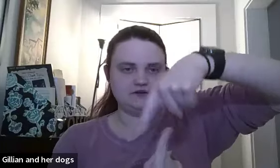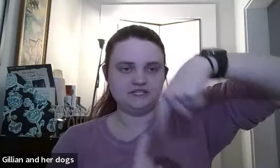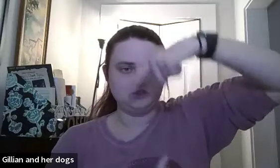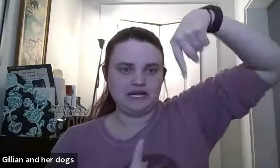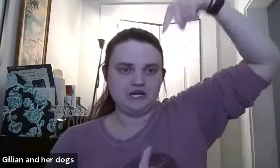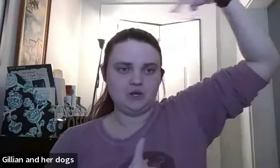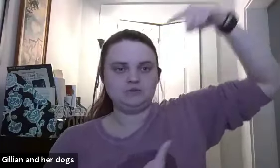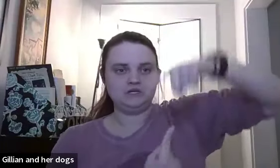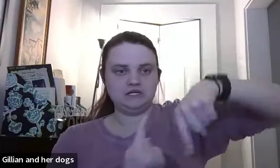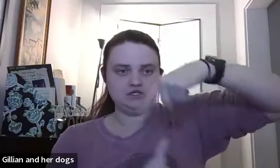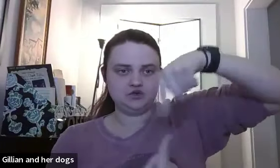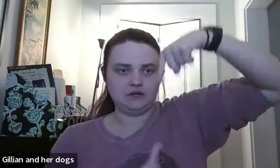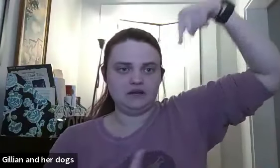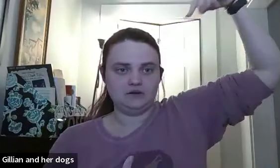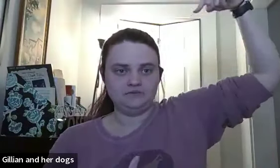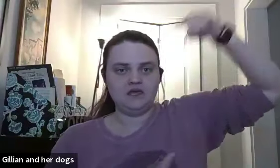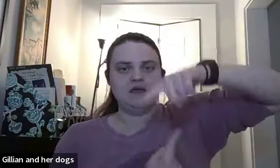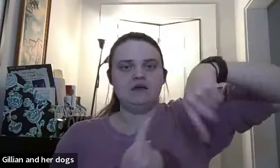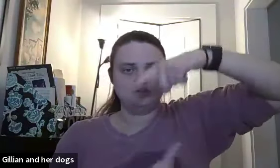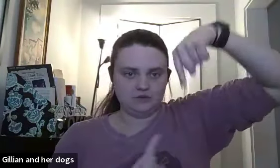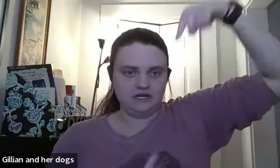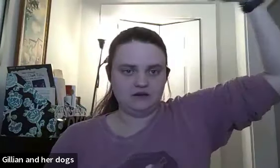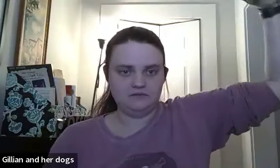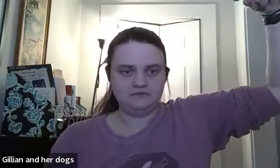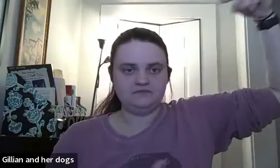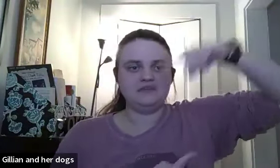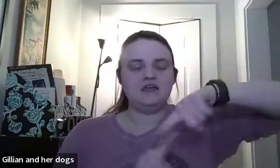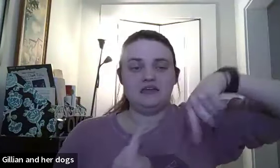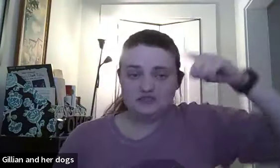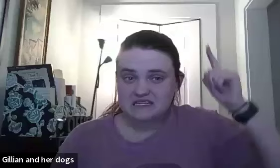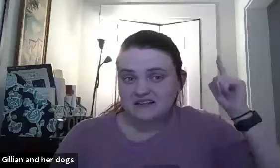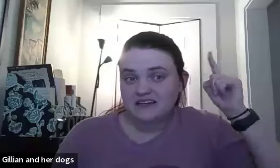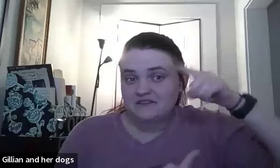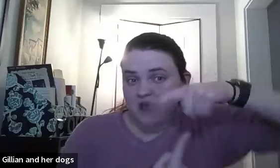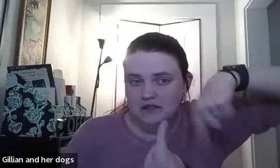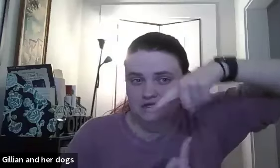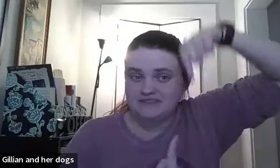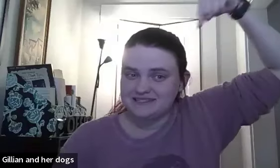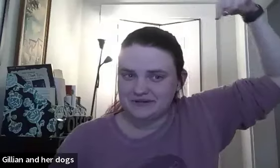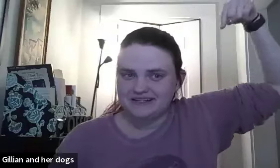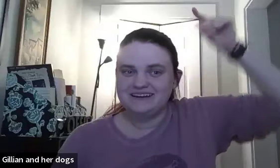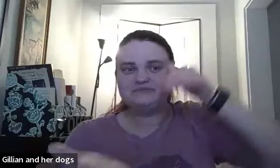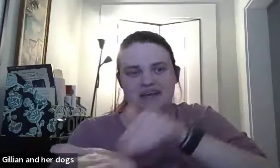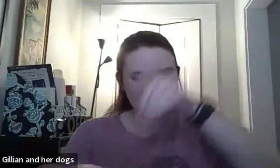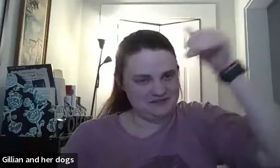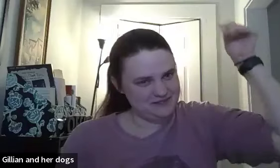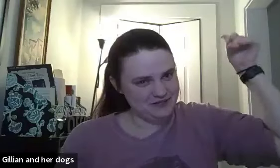fingers. Tornado, tornado, tornado. Interestingly enough, I learned this one, but now I do this